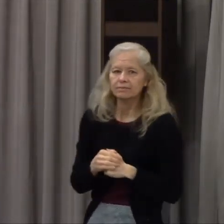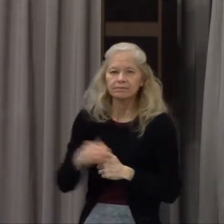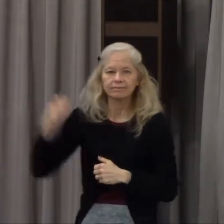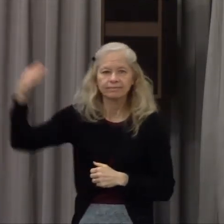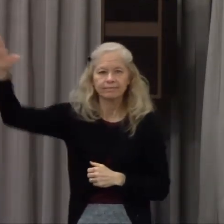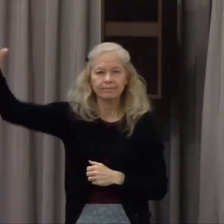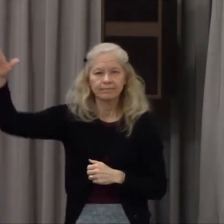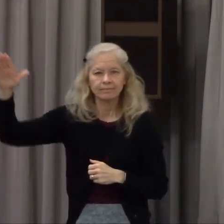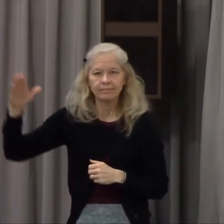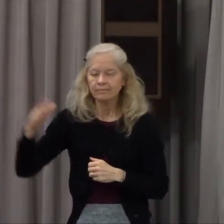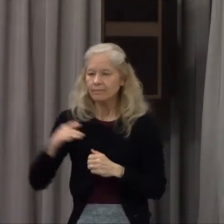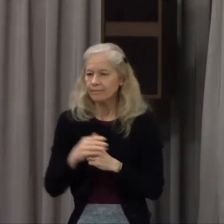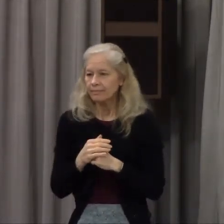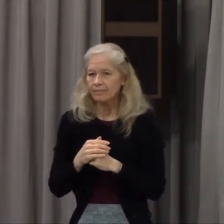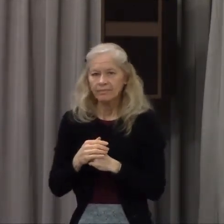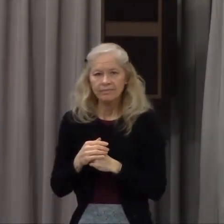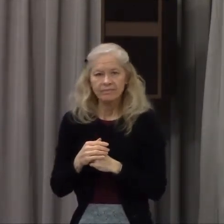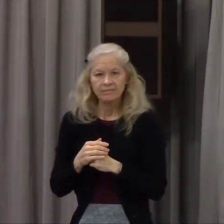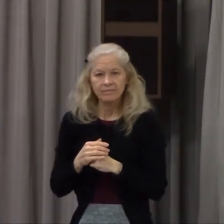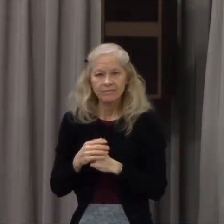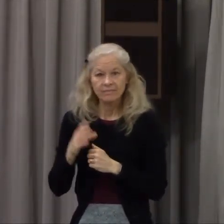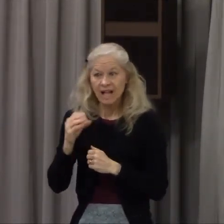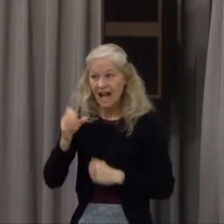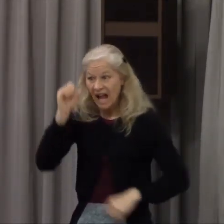Our God, folks, is a consuming fire.